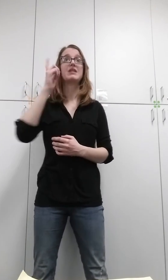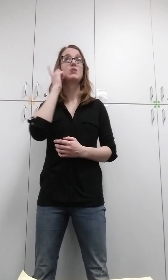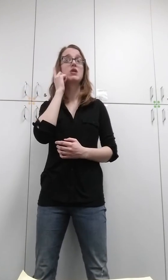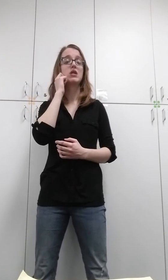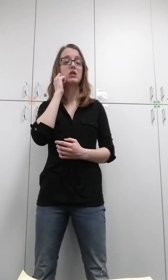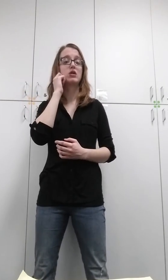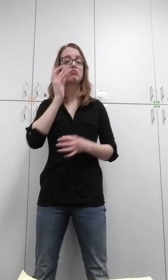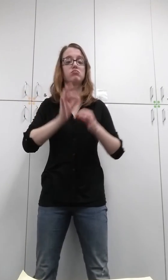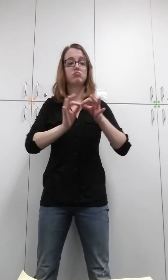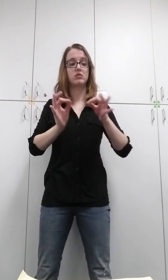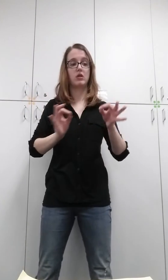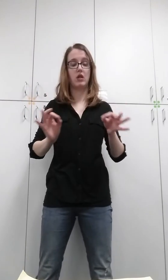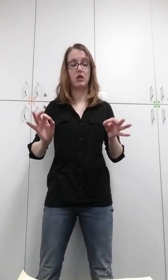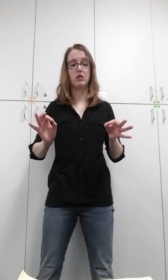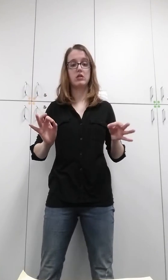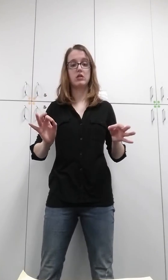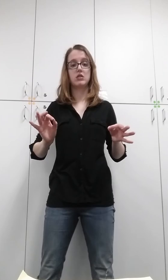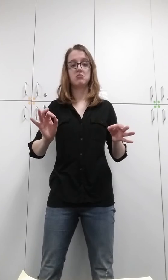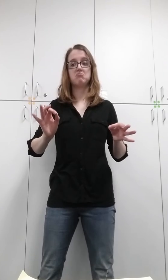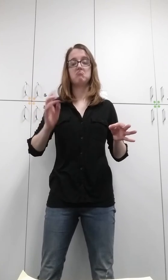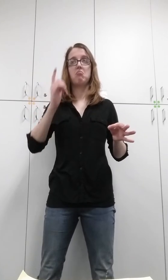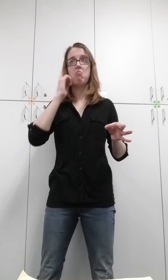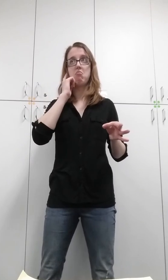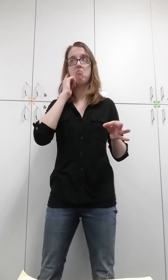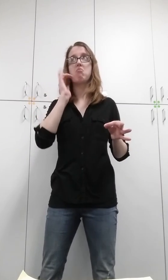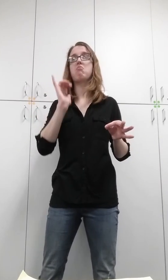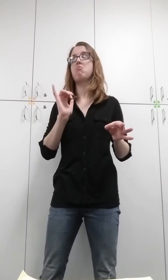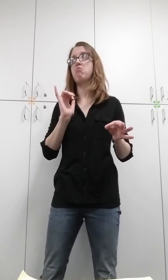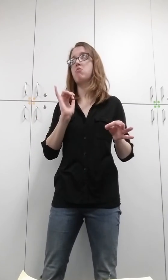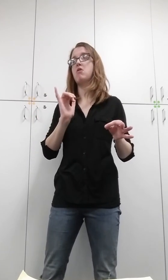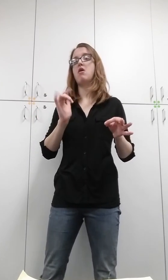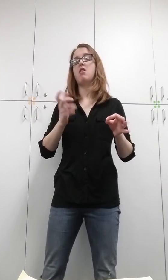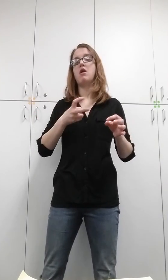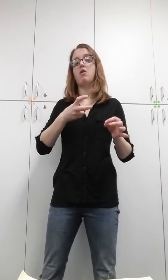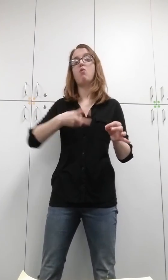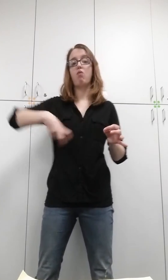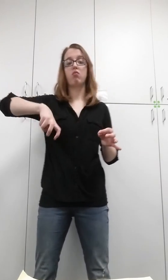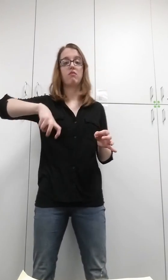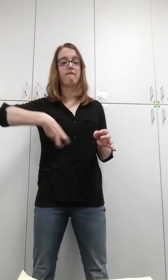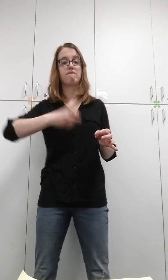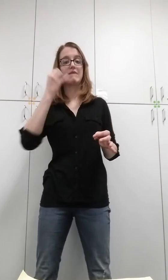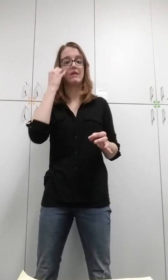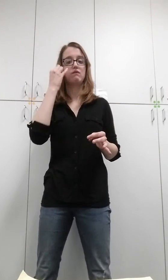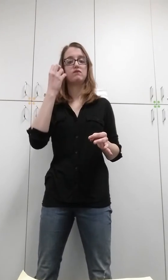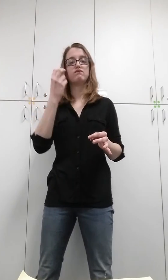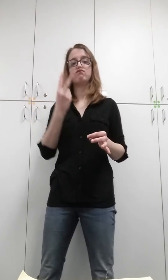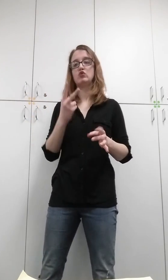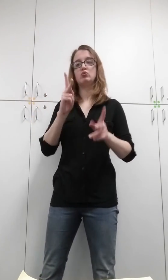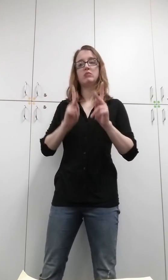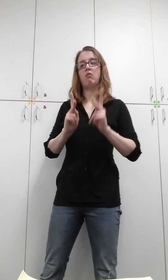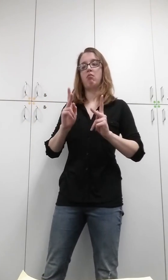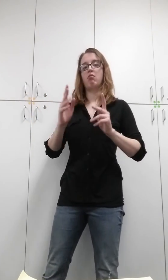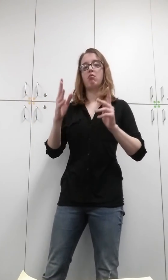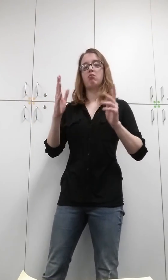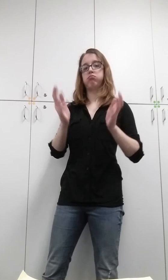for interpreters, going from English into ASL. But again, back to like what we said, Jessica, about